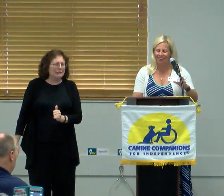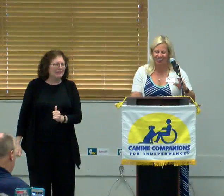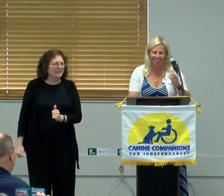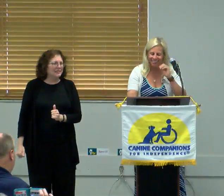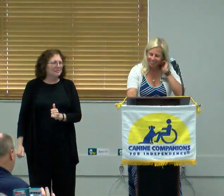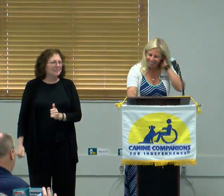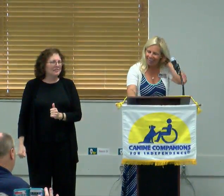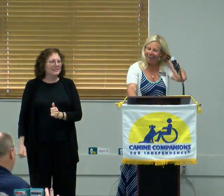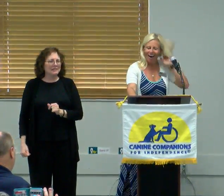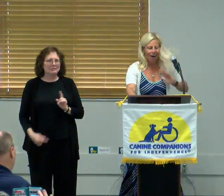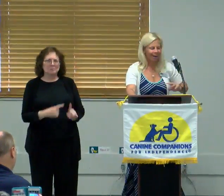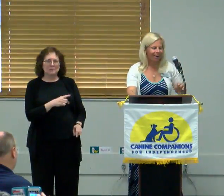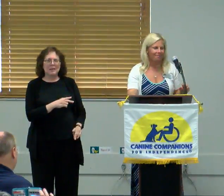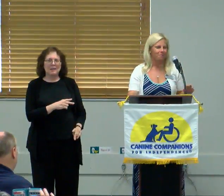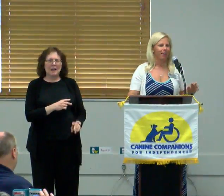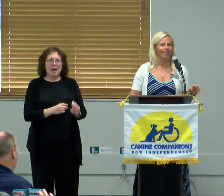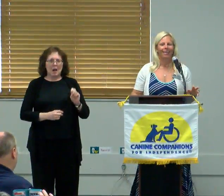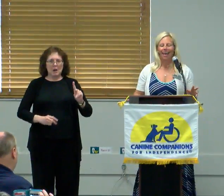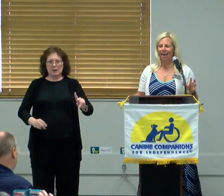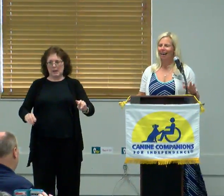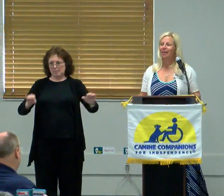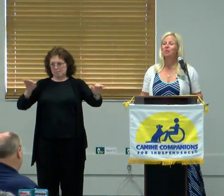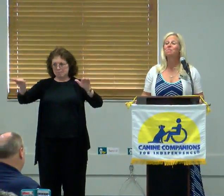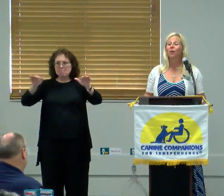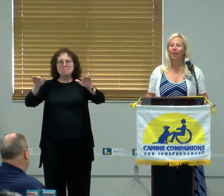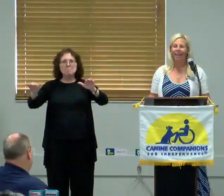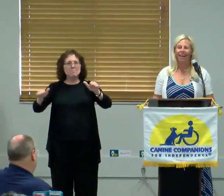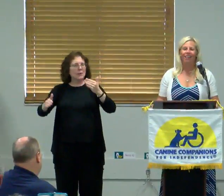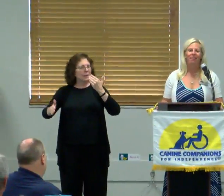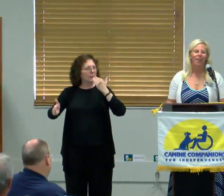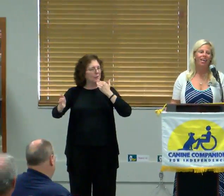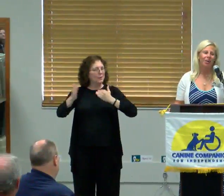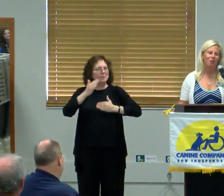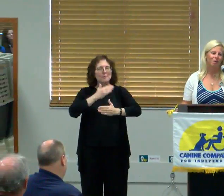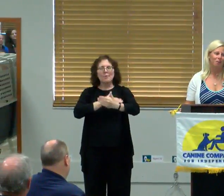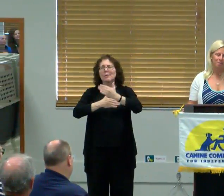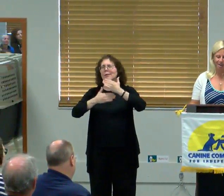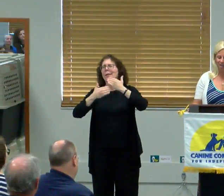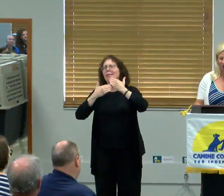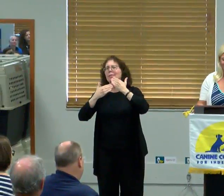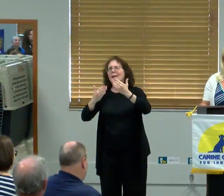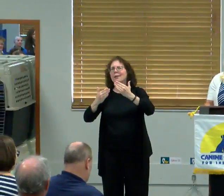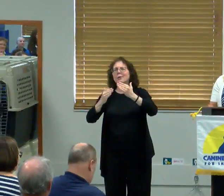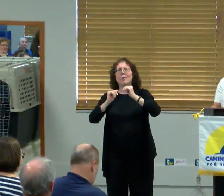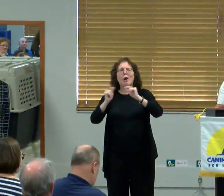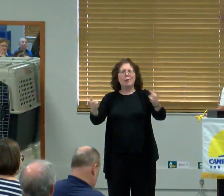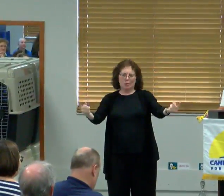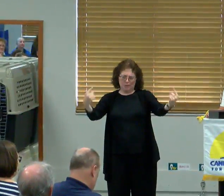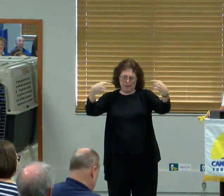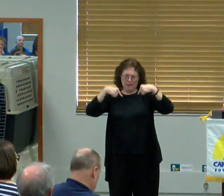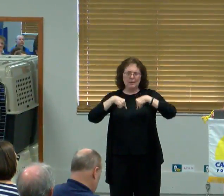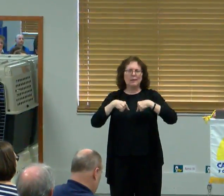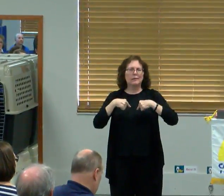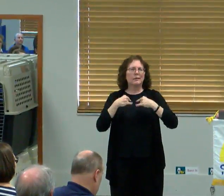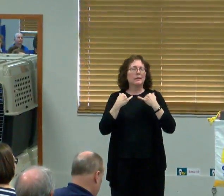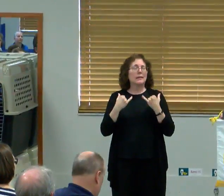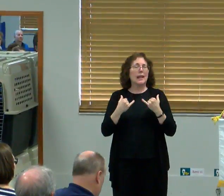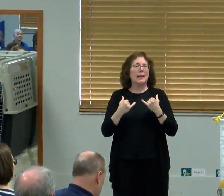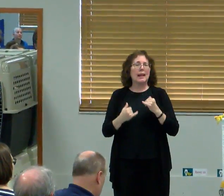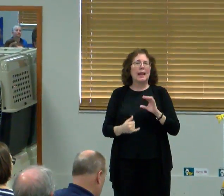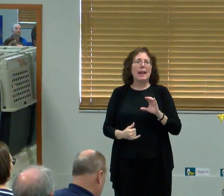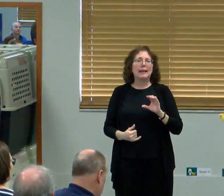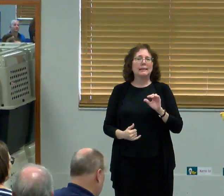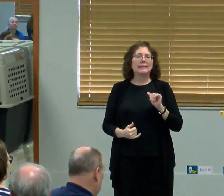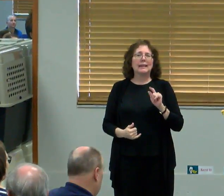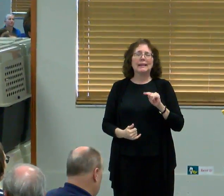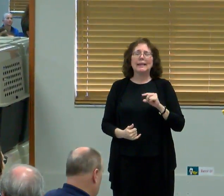Oh, goodness. All right, everybody. Good morning, and thank you all for being here with us today. As Kathy said, it's